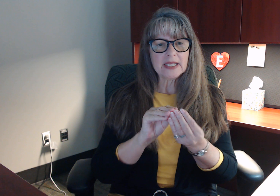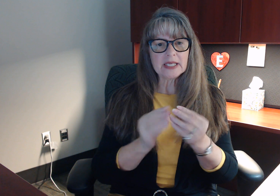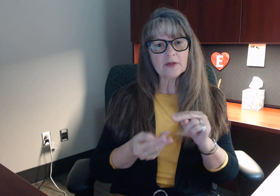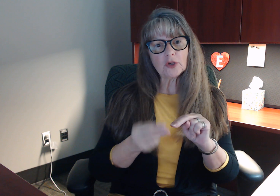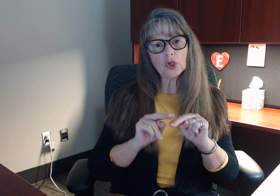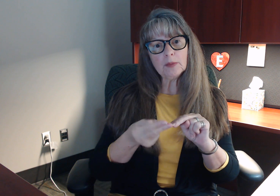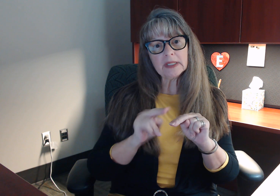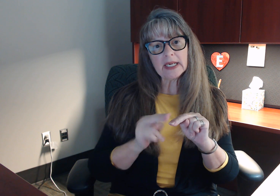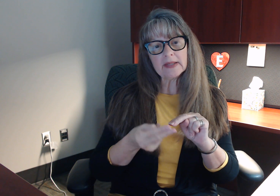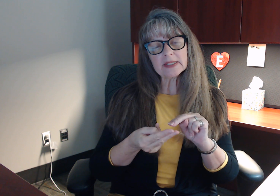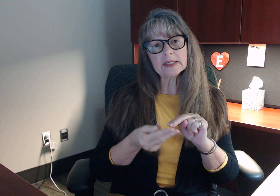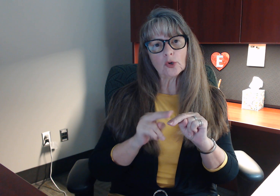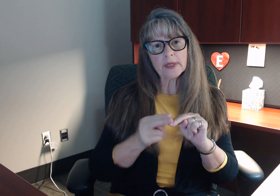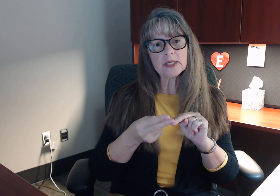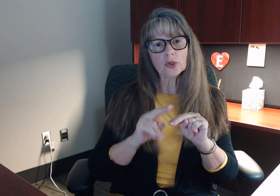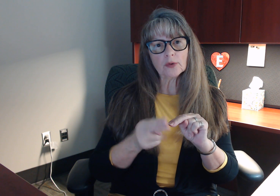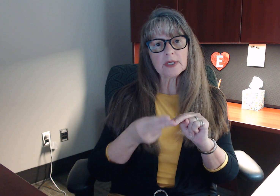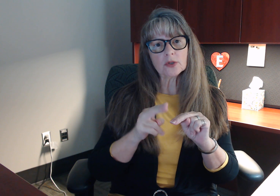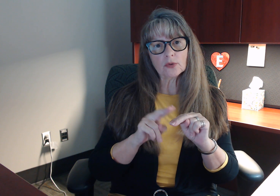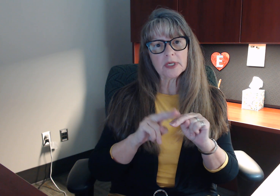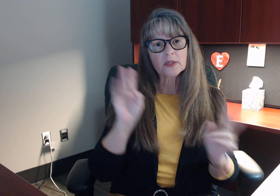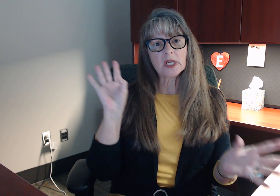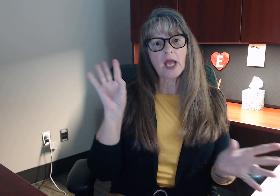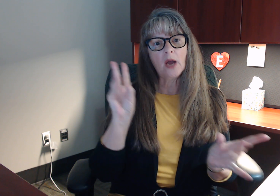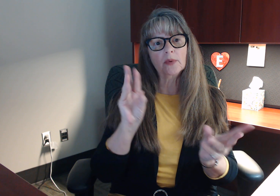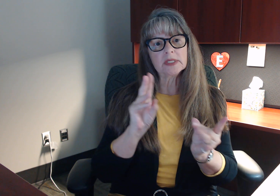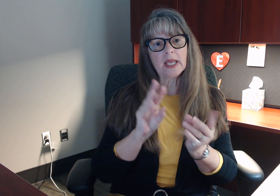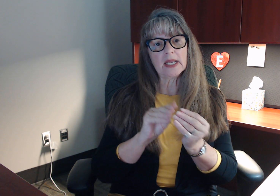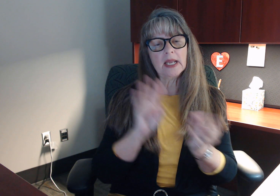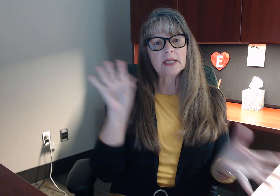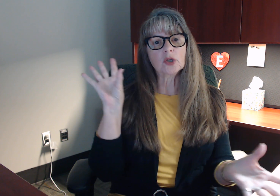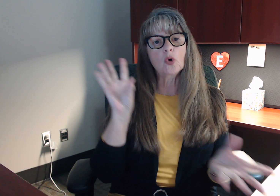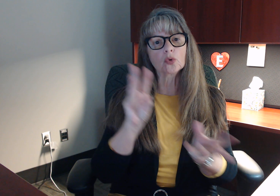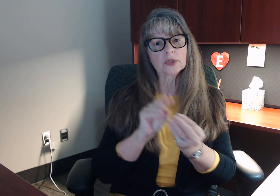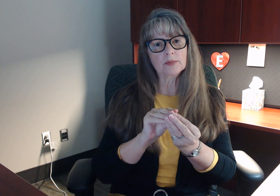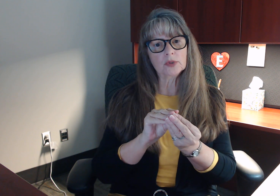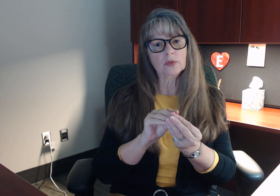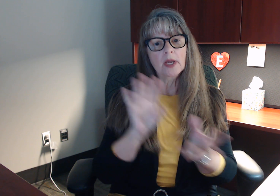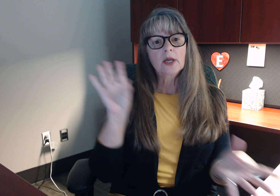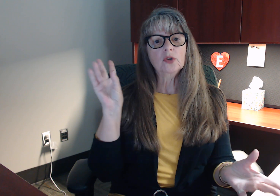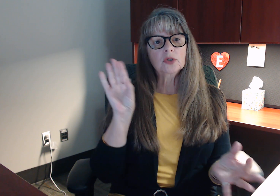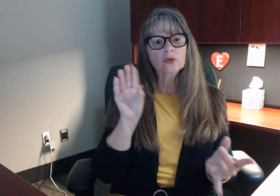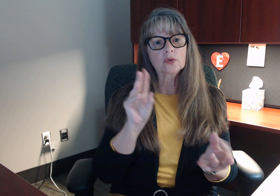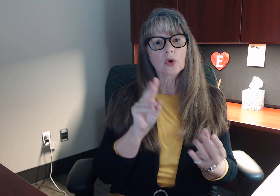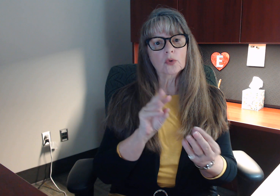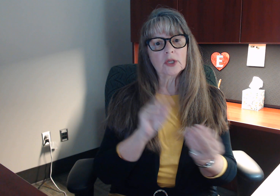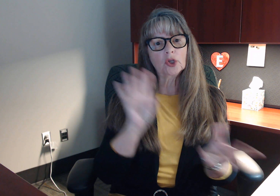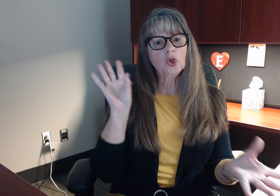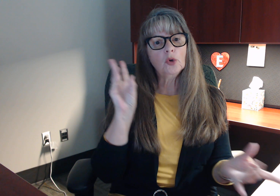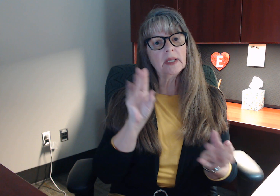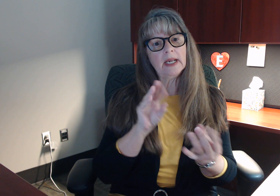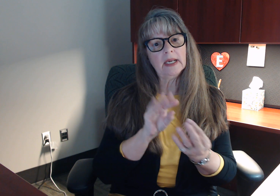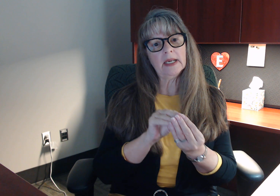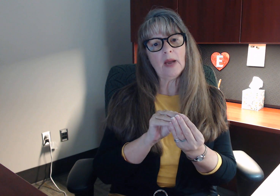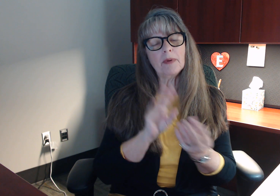of accumulated, this is increase. I would say it totals up to. You could do total accumulated. I would probably